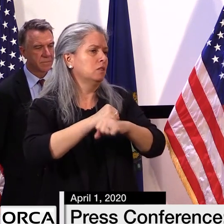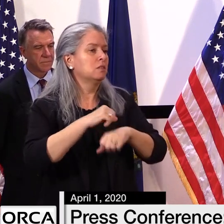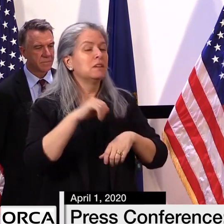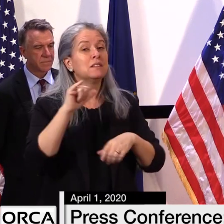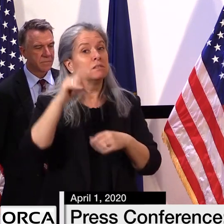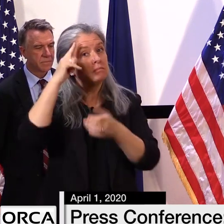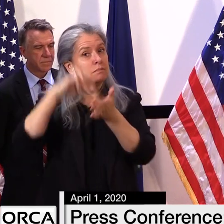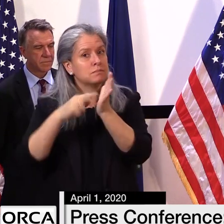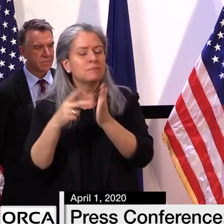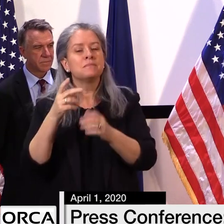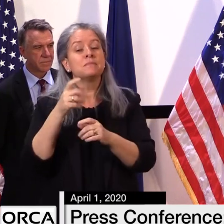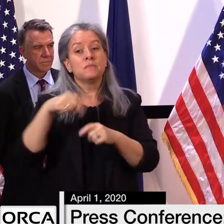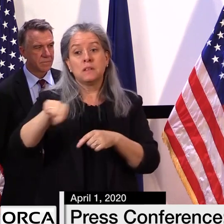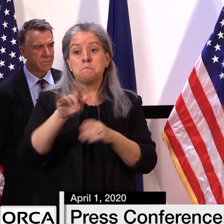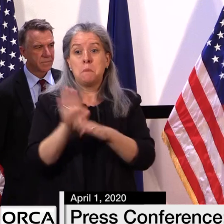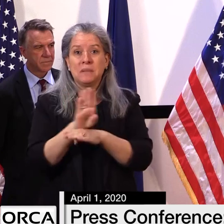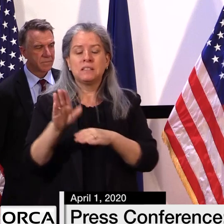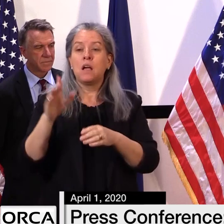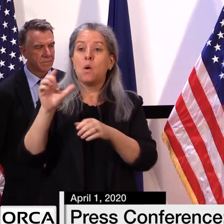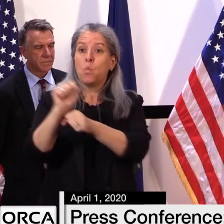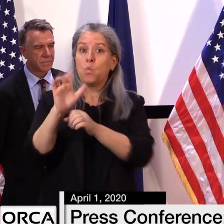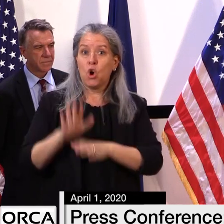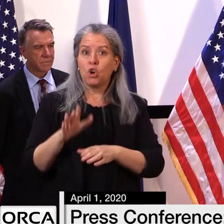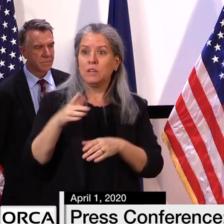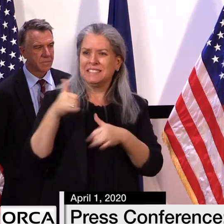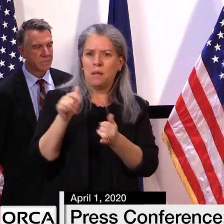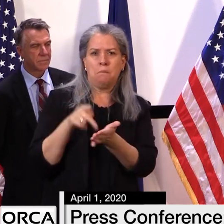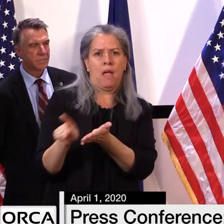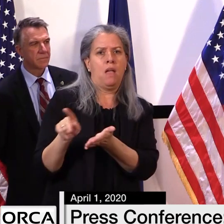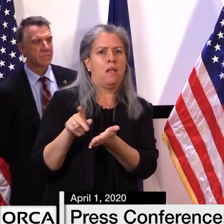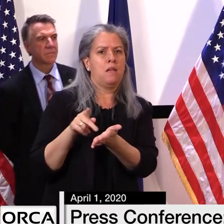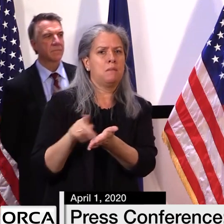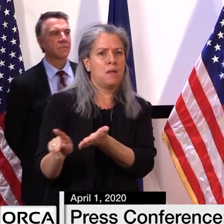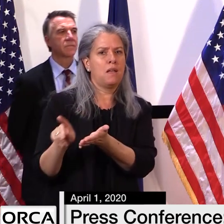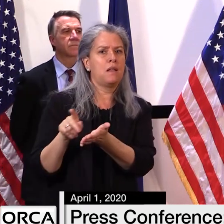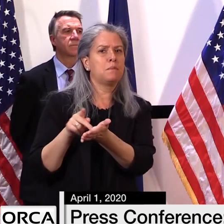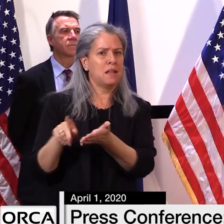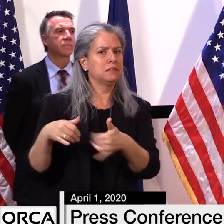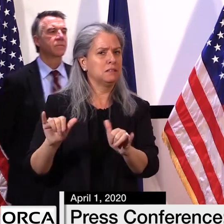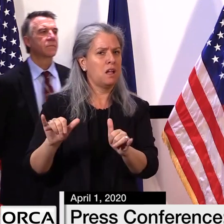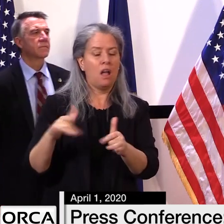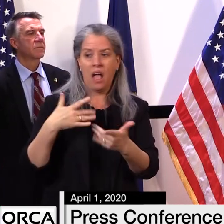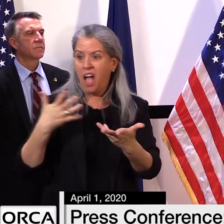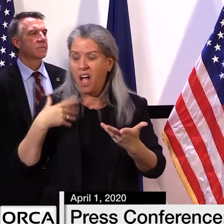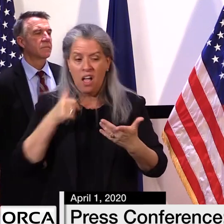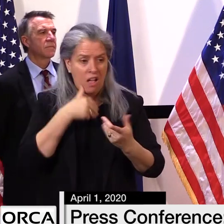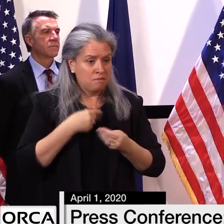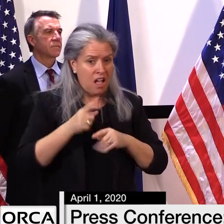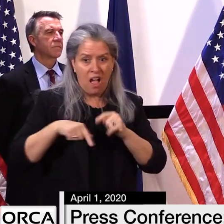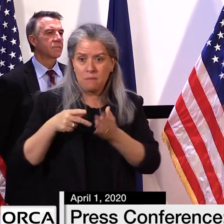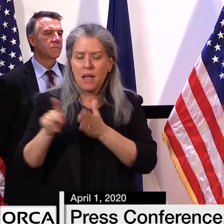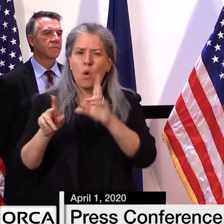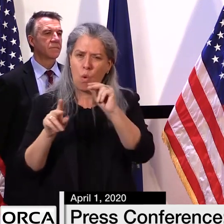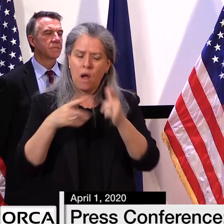keep their workers on payroll by providing loans to cover expenses associated with payroll. Eligible recipients